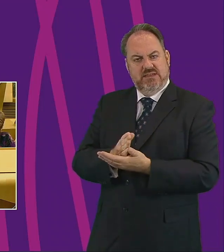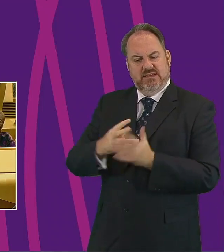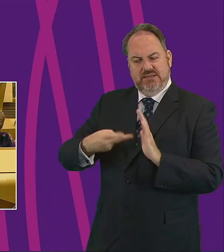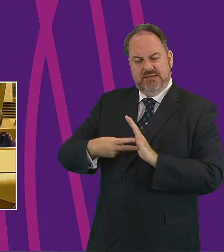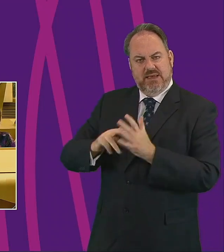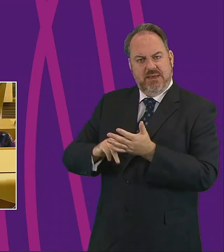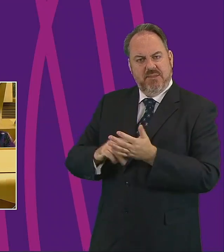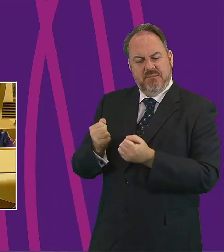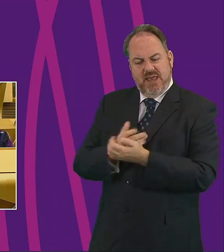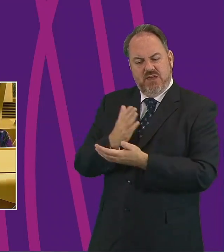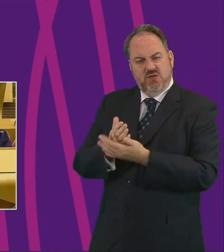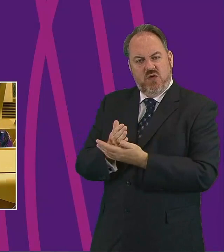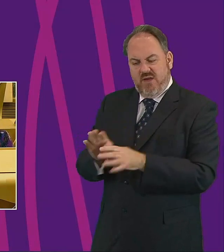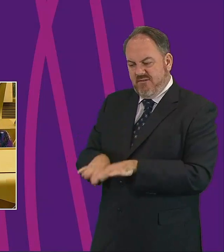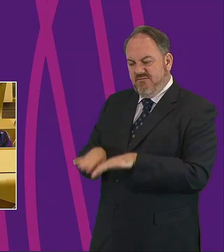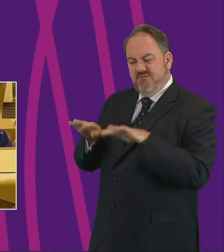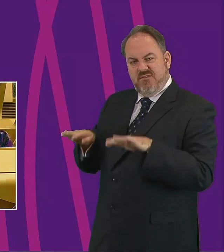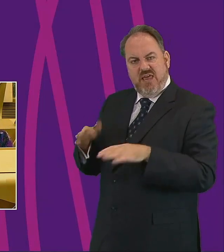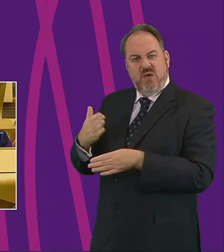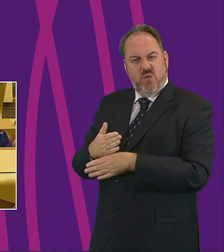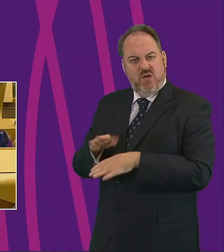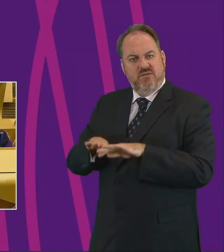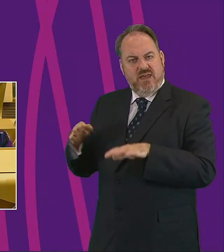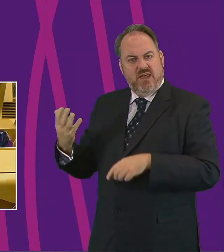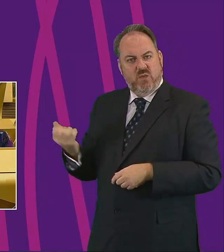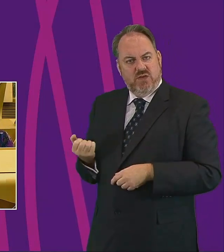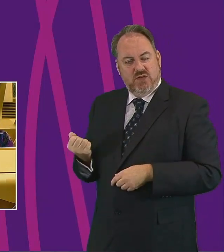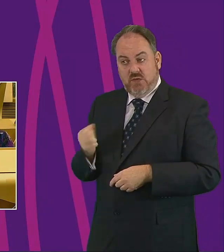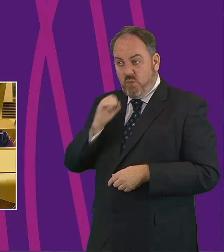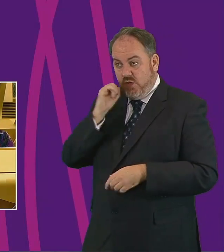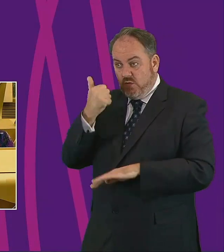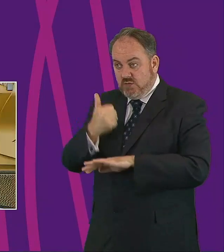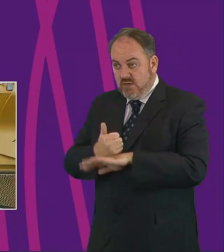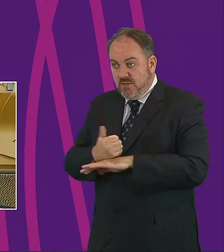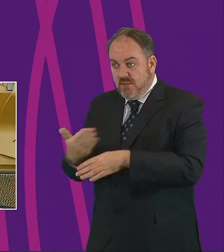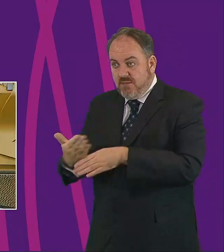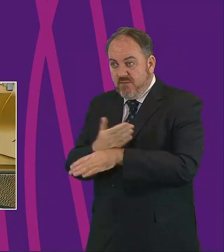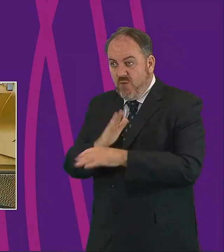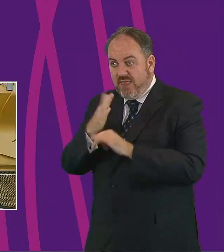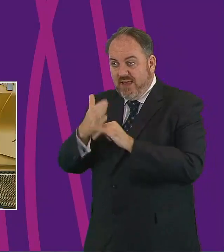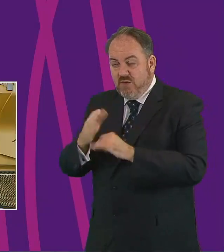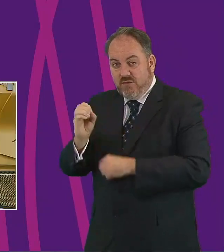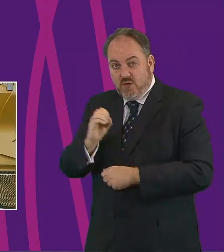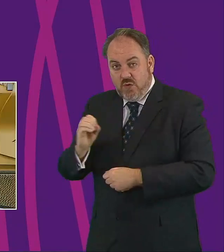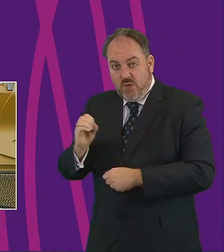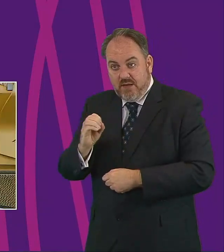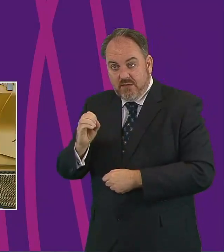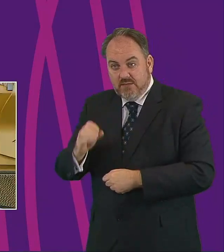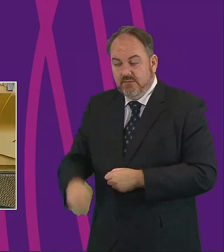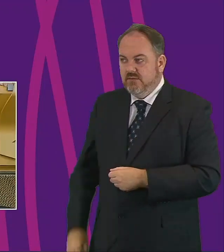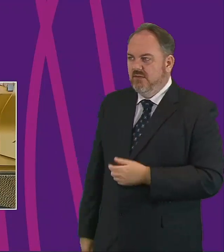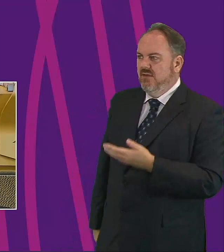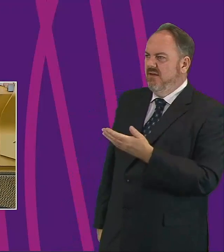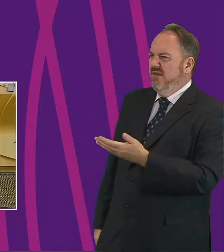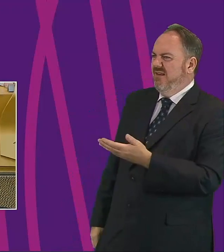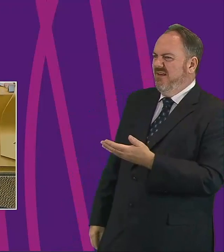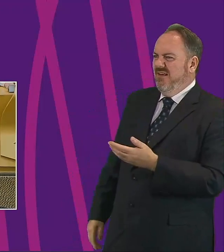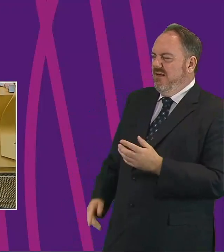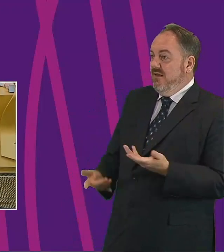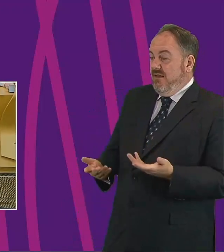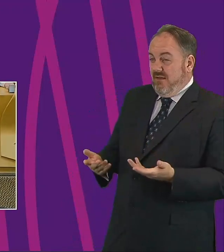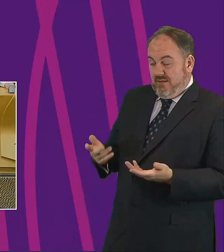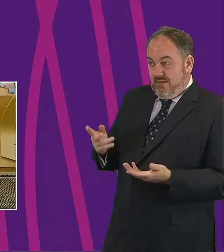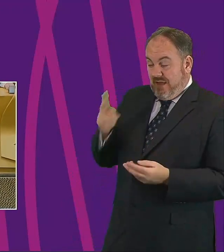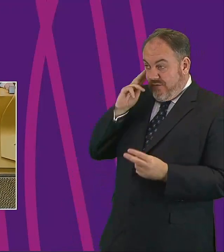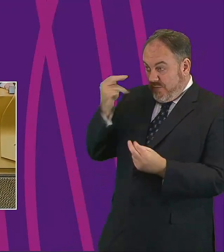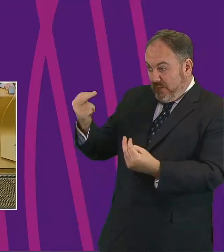of fair work, and will she do it before the end of October? First Minister. Again, I don't know where Richard Leonard has been for the last few weeks. I've